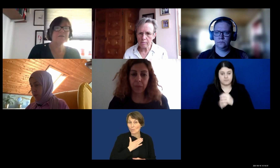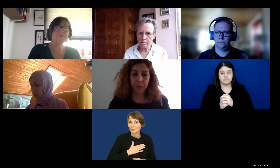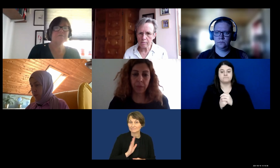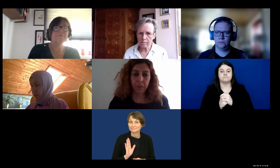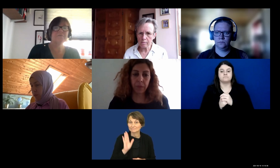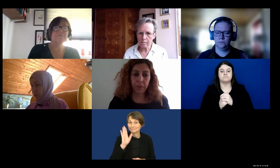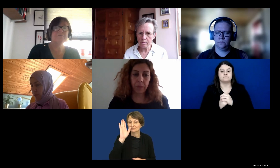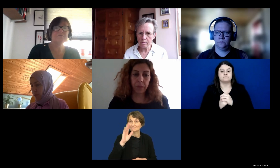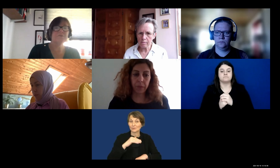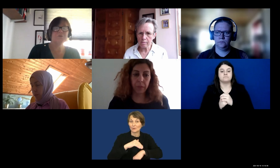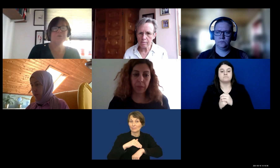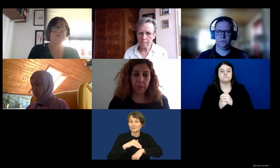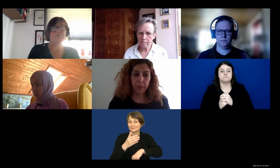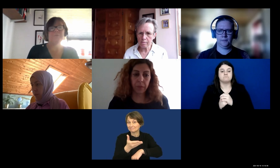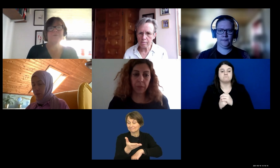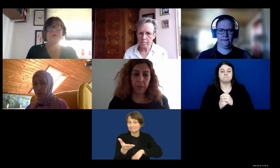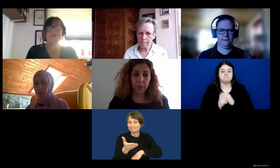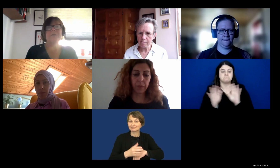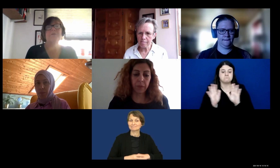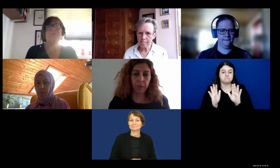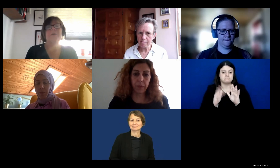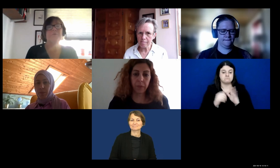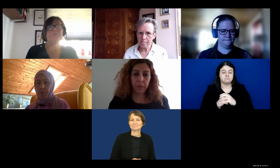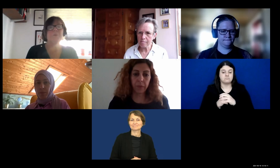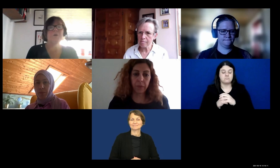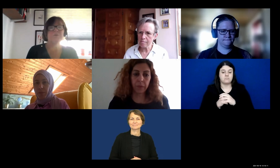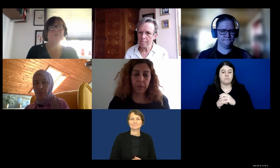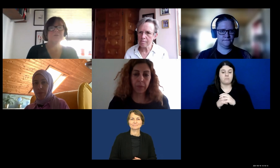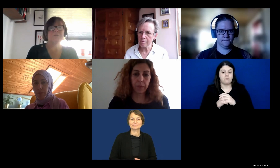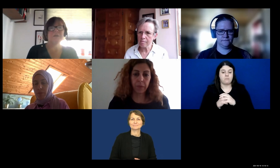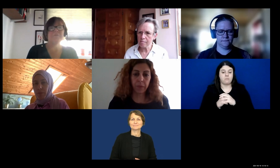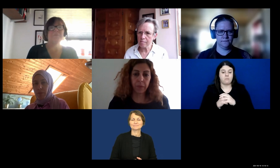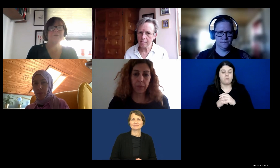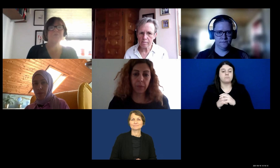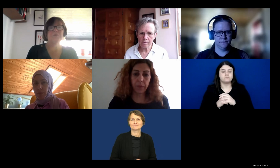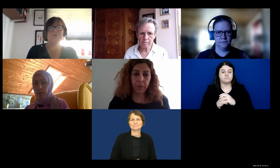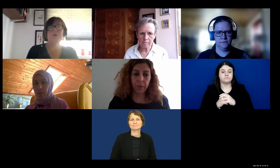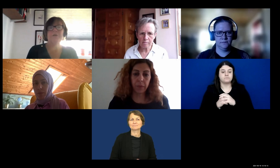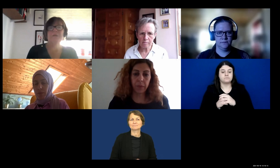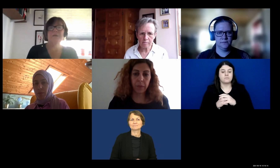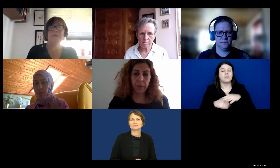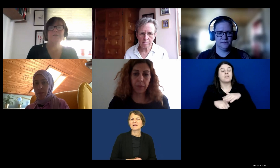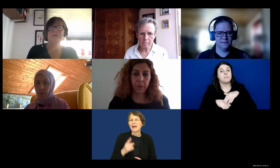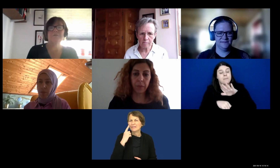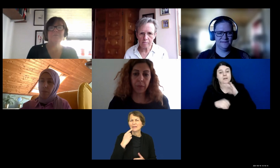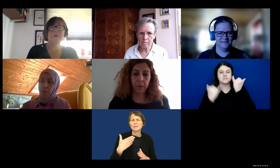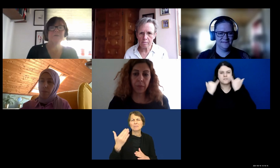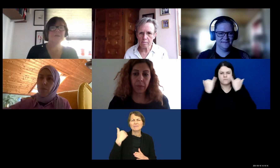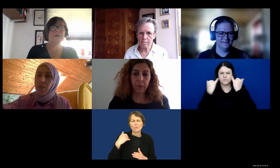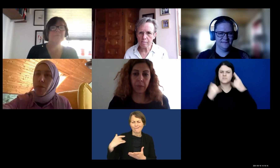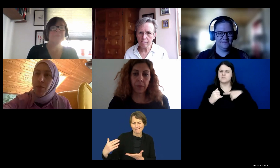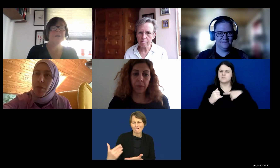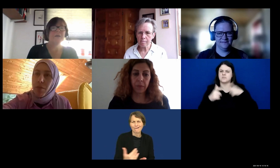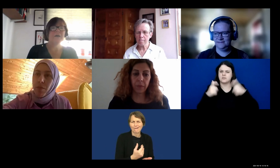I think, not to put too fine a point, I think where there was most information was in Germany, actually,